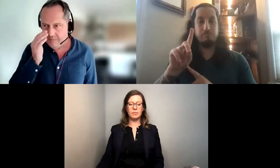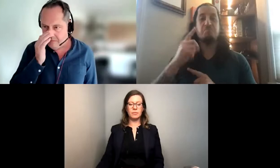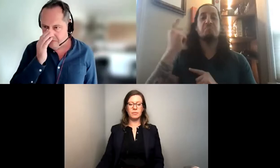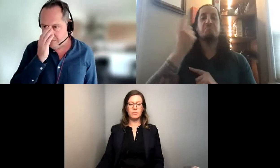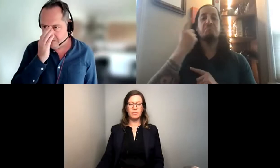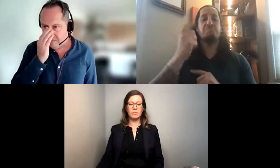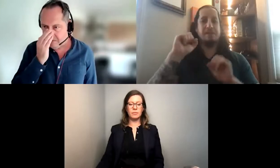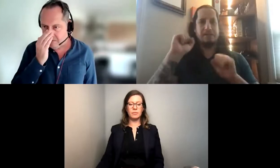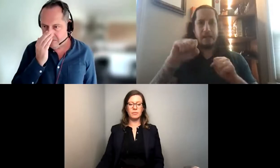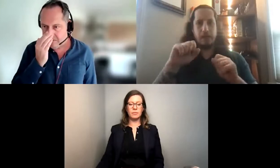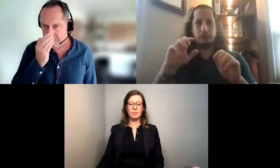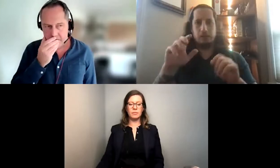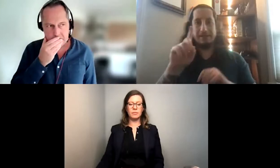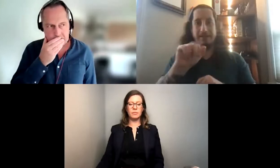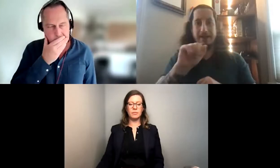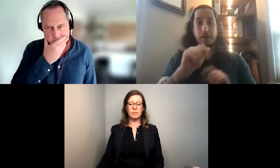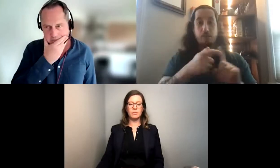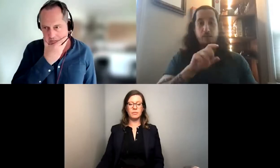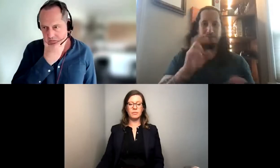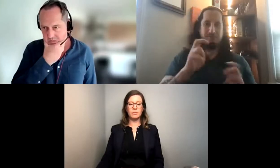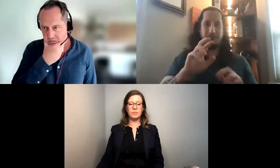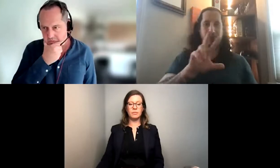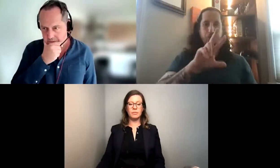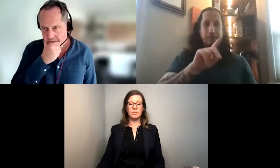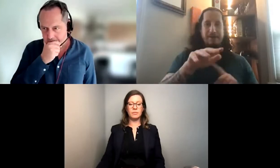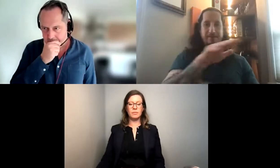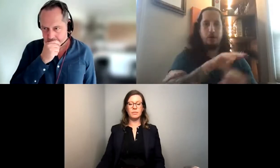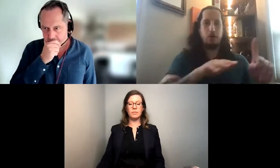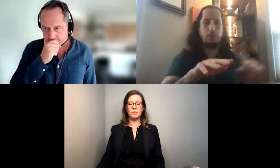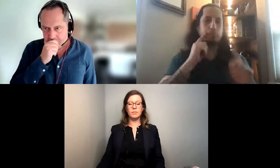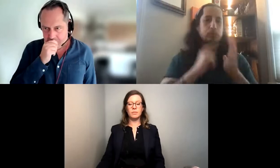videos. And I'm wondering if it would be the same